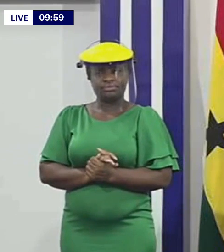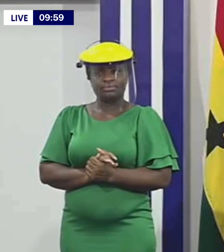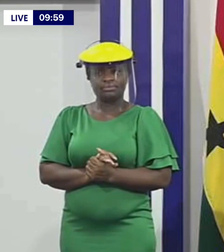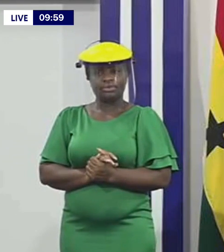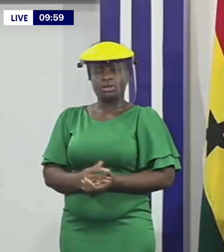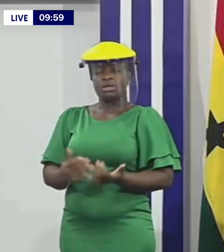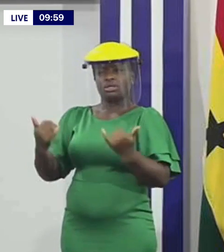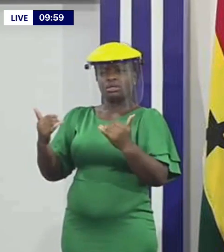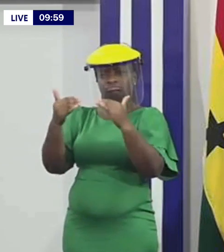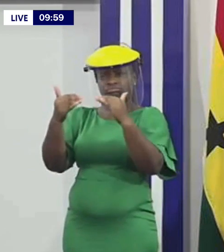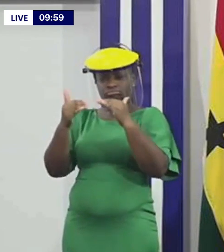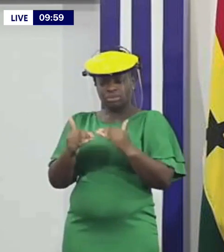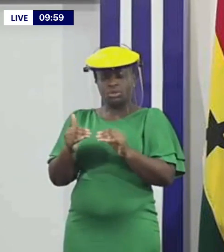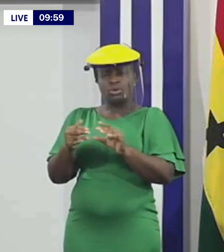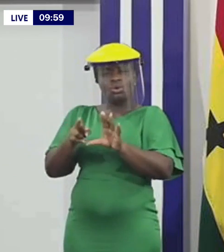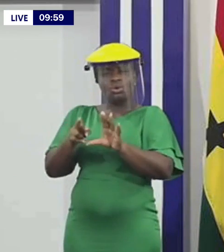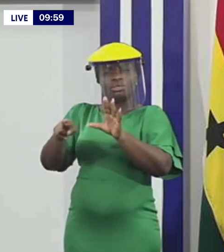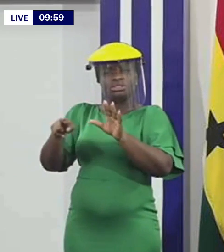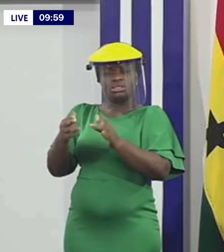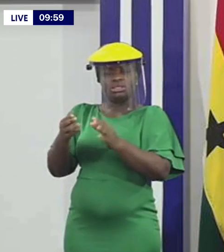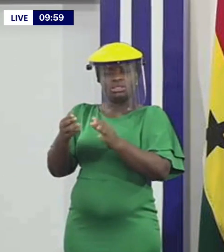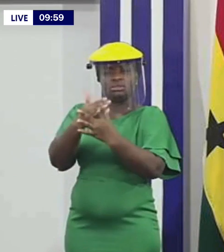When you go into the regional distribution, the next slide,